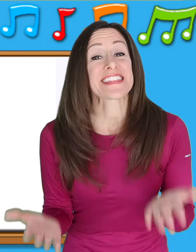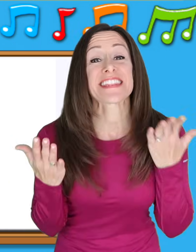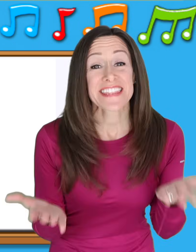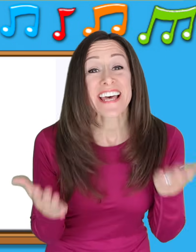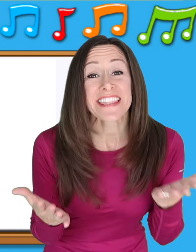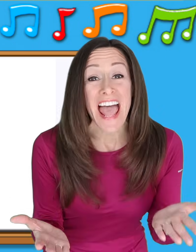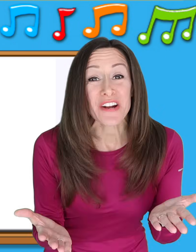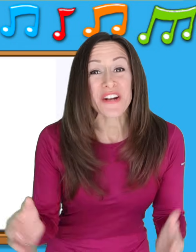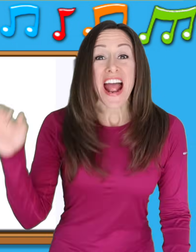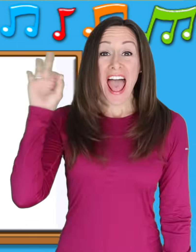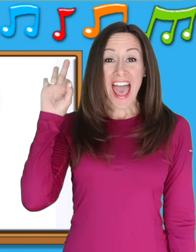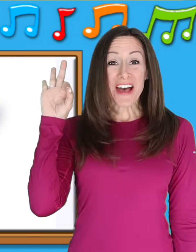The letter F